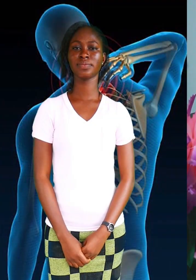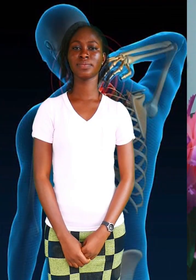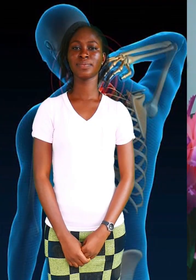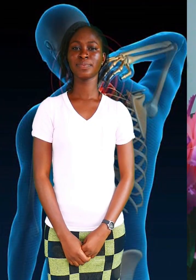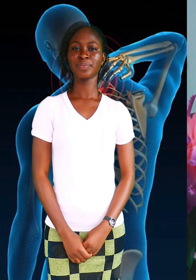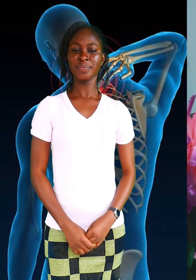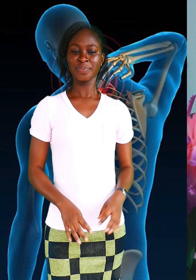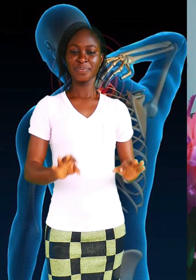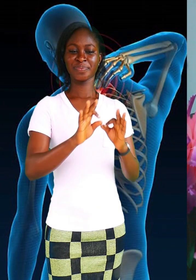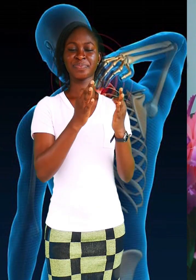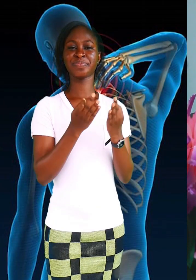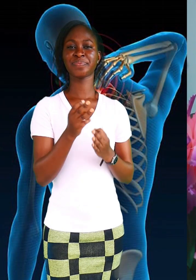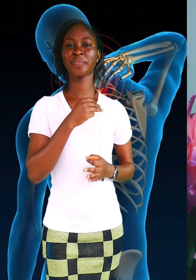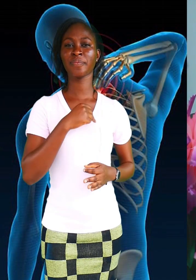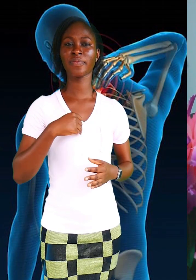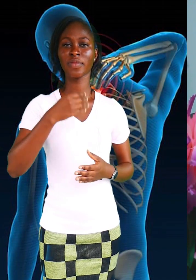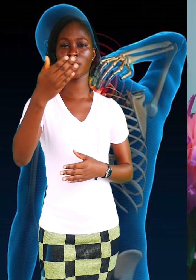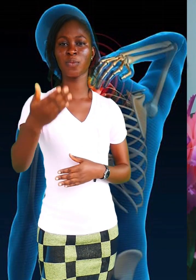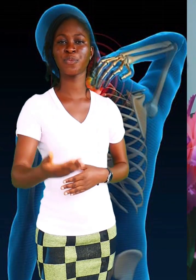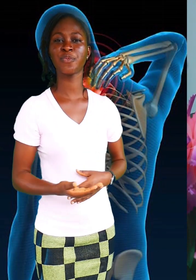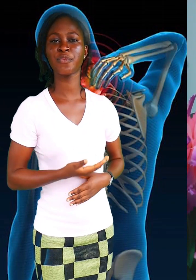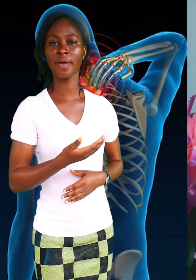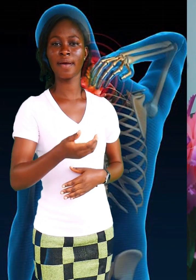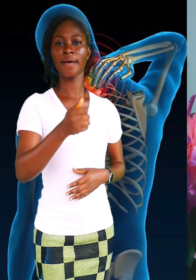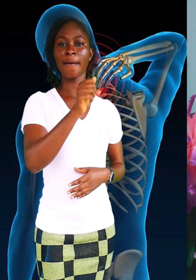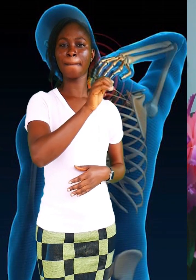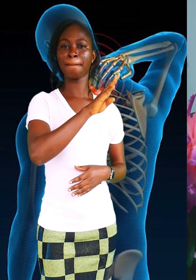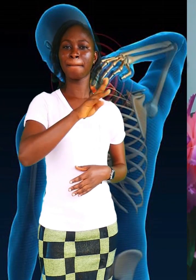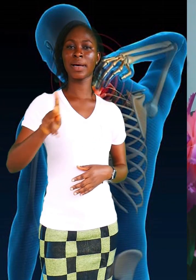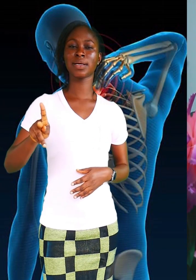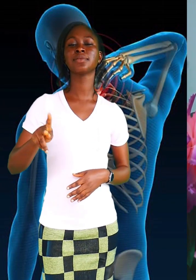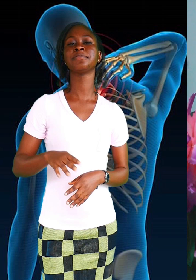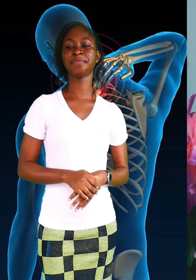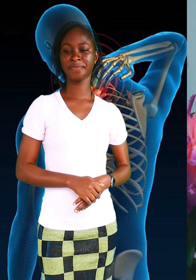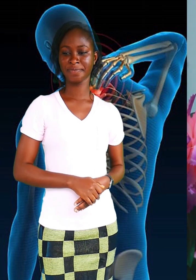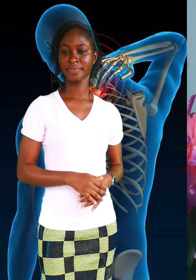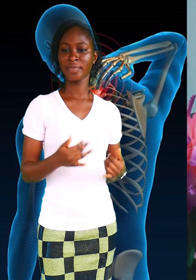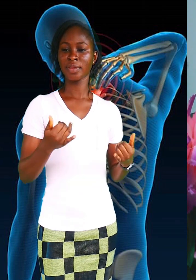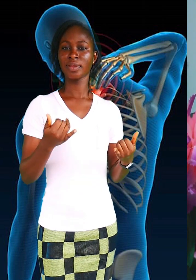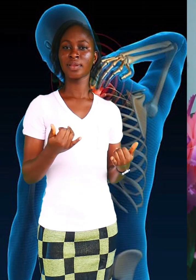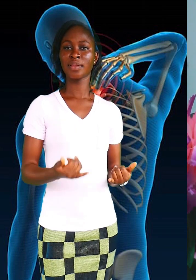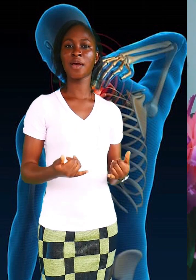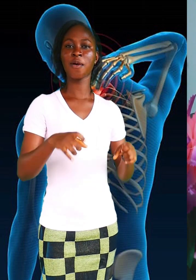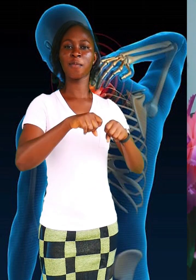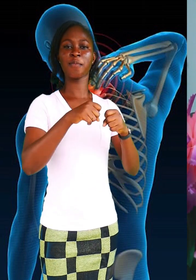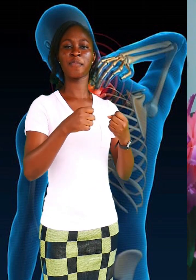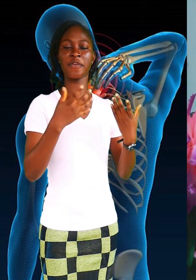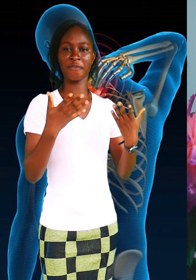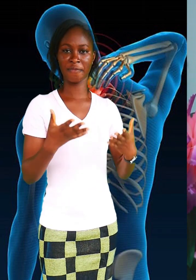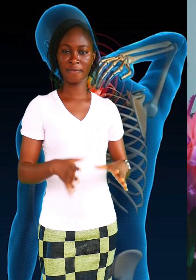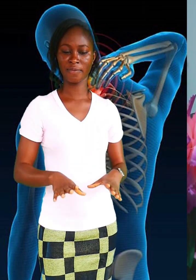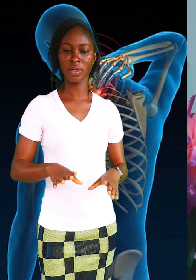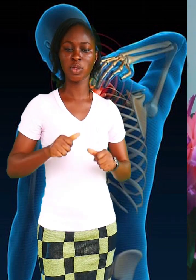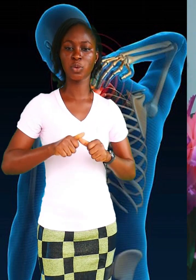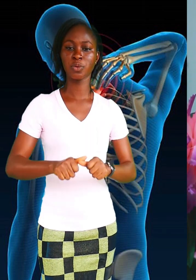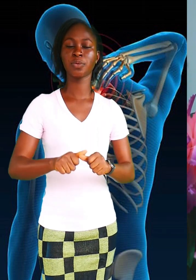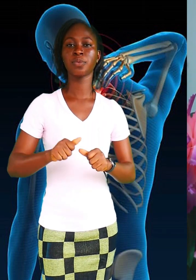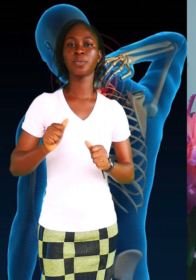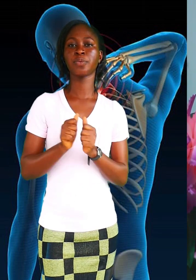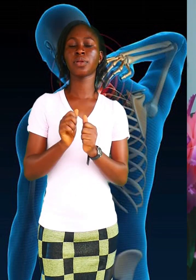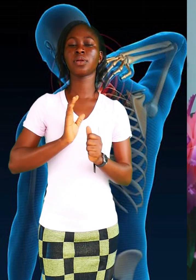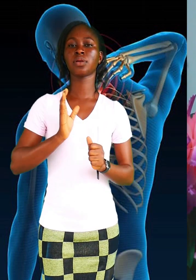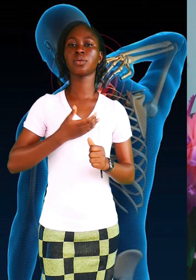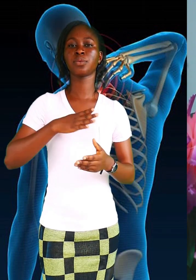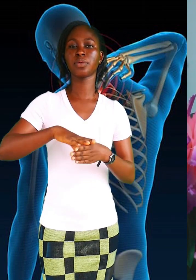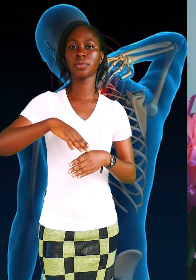I was saying, my papa, Yajin Catua, ye call Yadisian or so. Said a medican kayano, and the